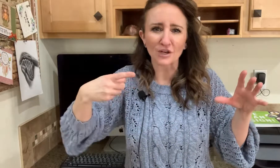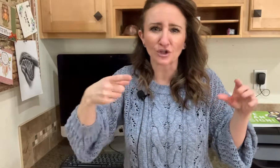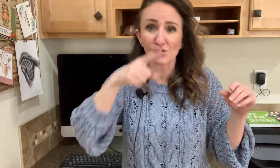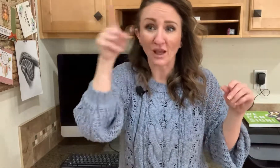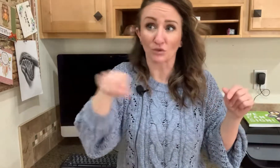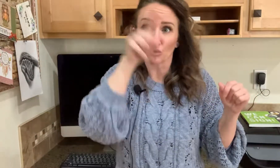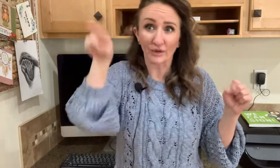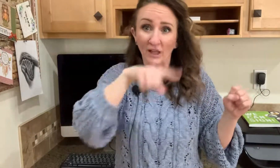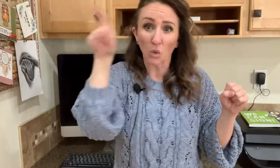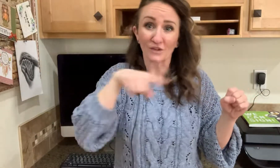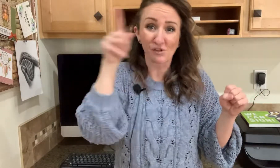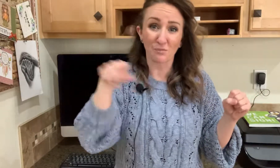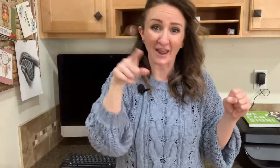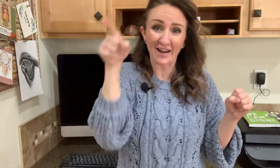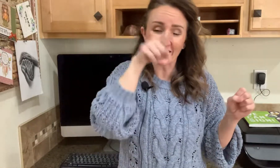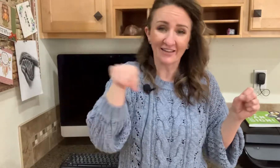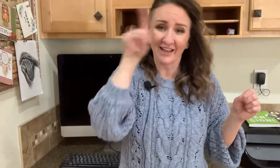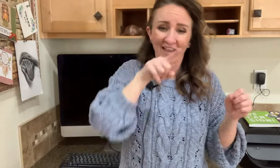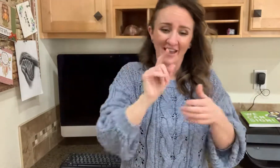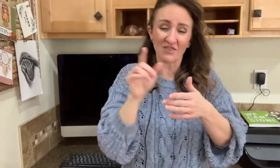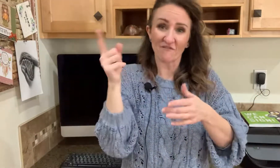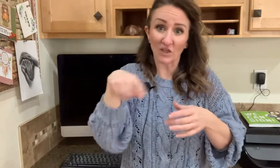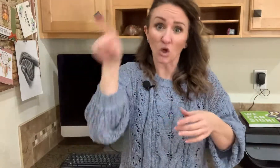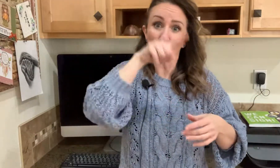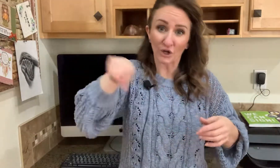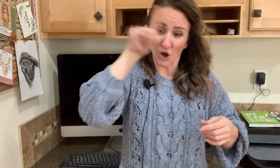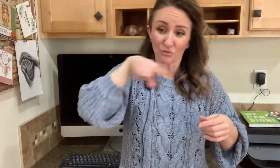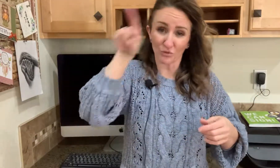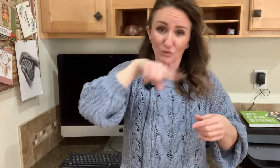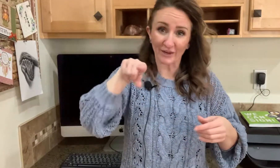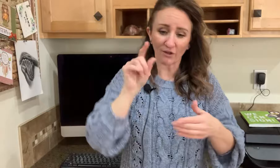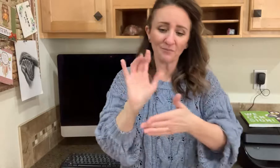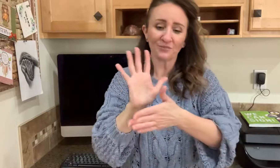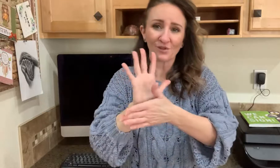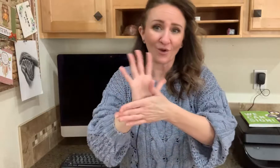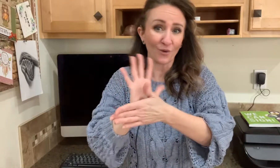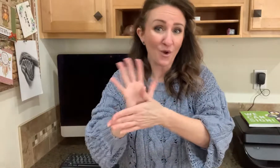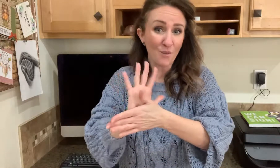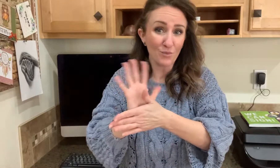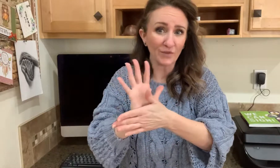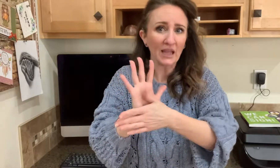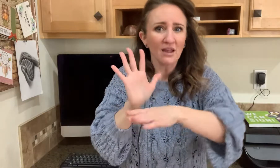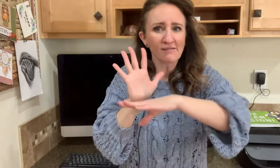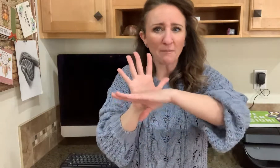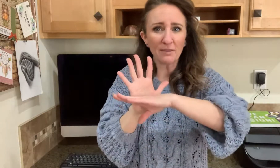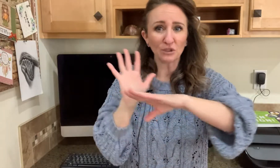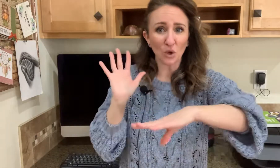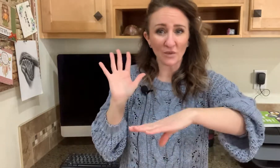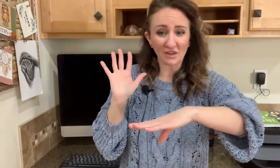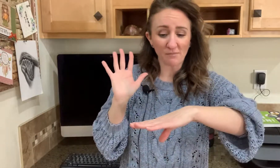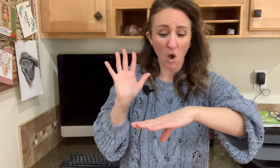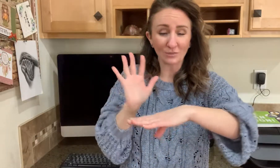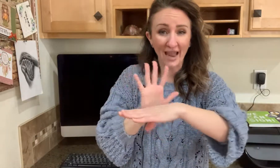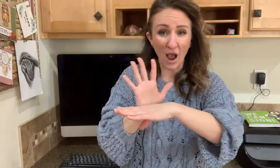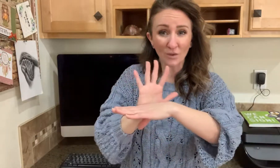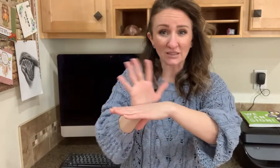projectors, like the reel would spin and the film would go through the reel. So movie. Some people do it with this palm down as